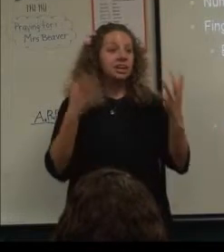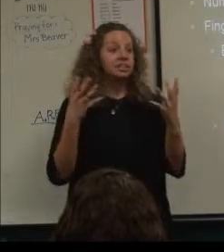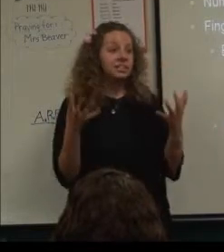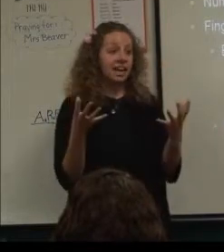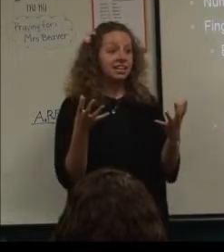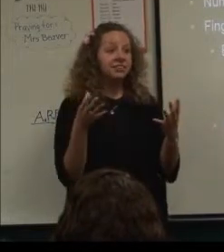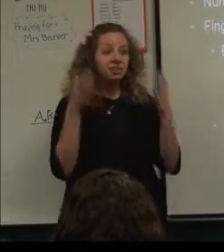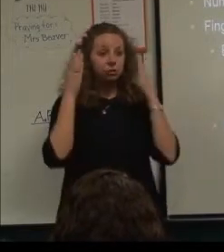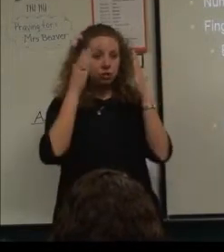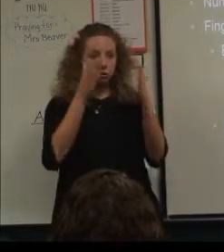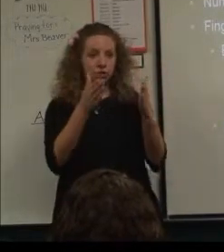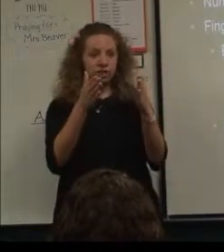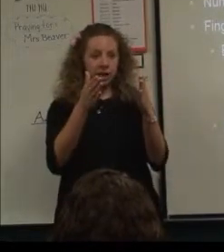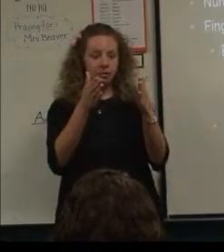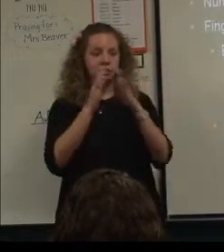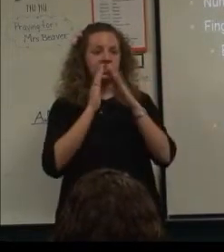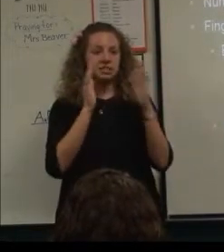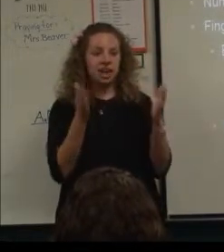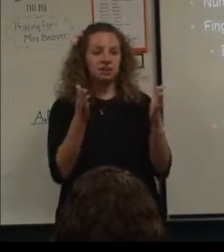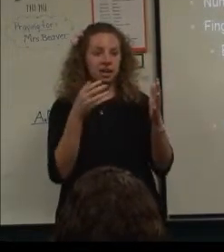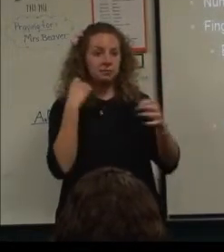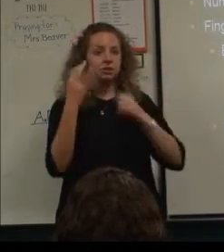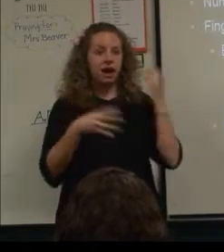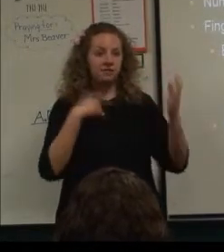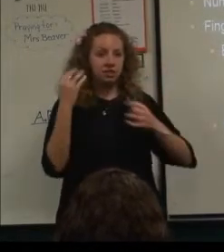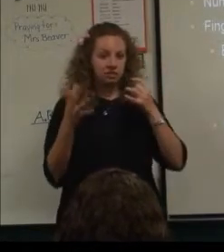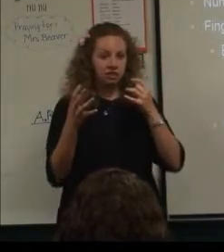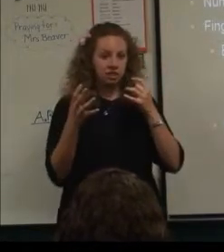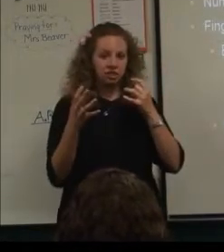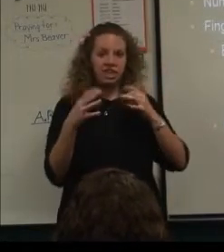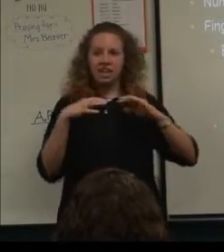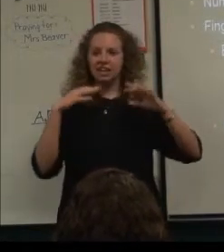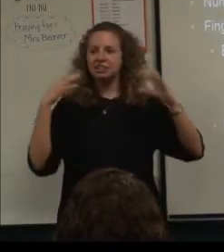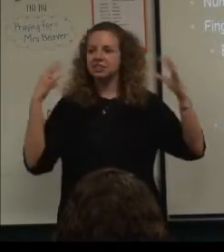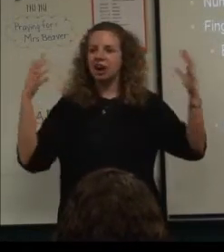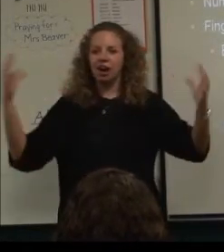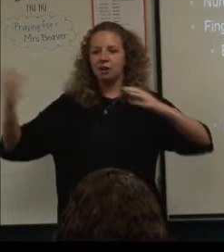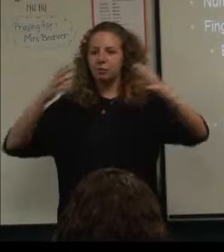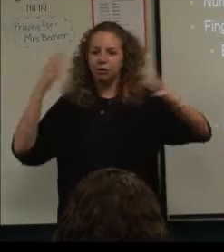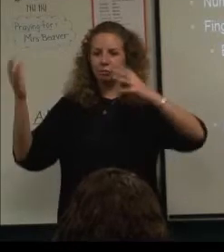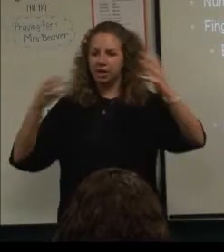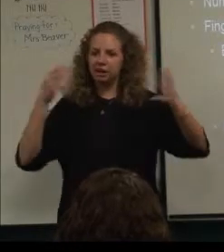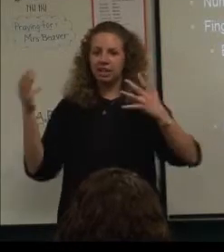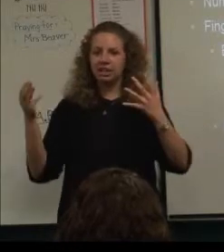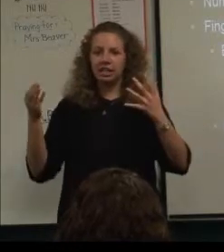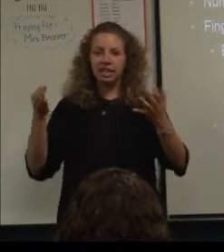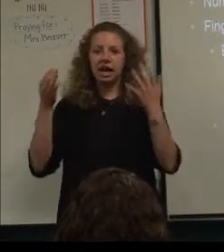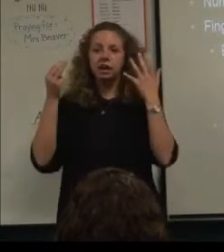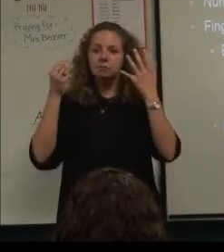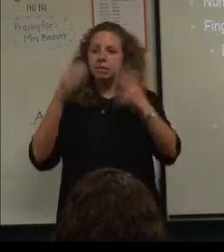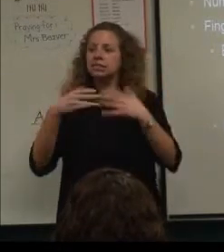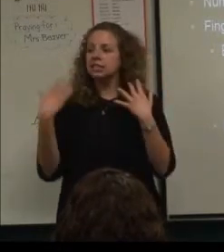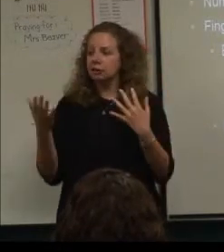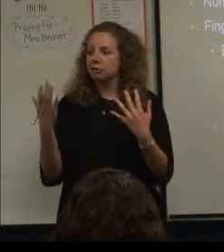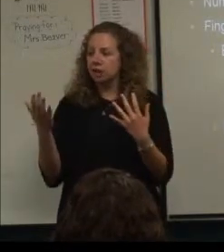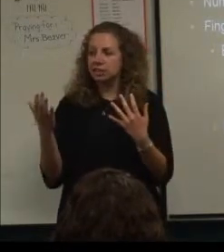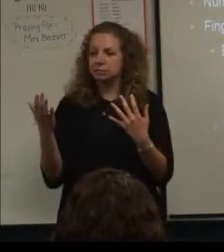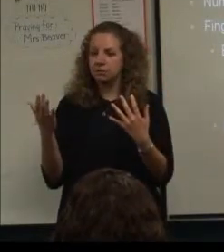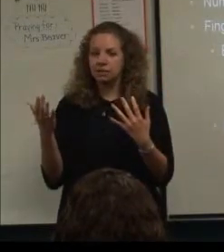in signing, then you do. You look at that person the entire time and you have this conversation. And it's not awkward or weird or anything like that, but this is how you talk to someone. Just